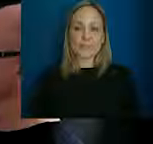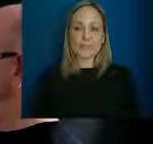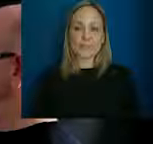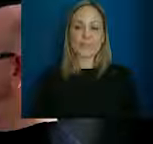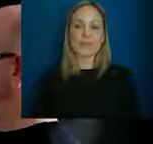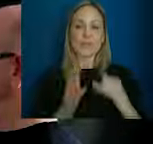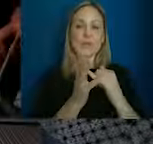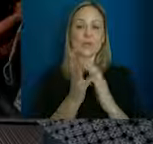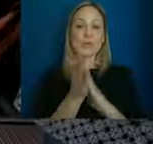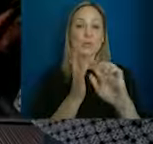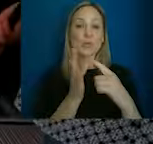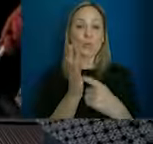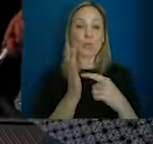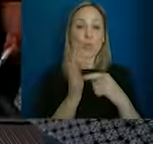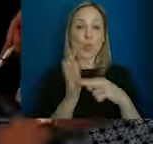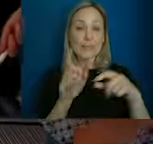symbol.